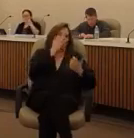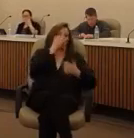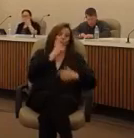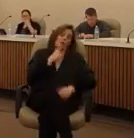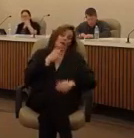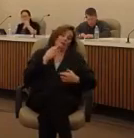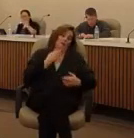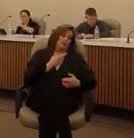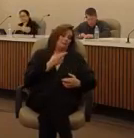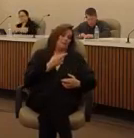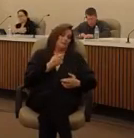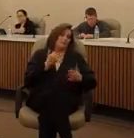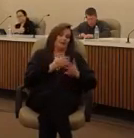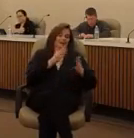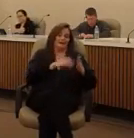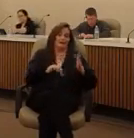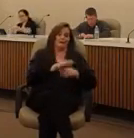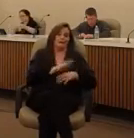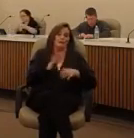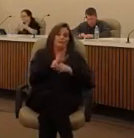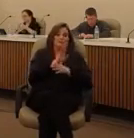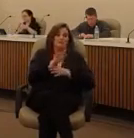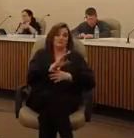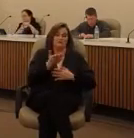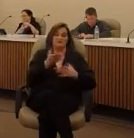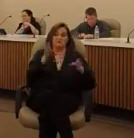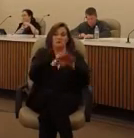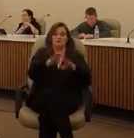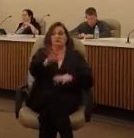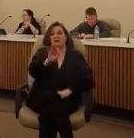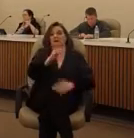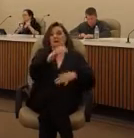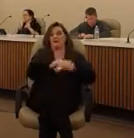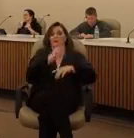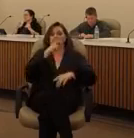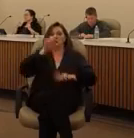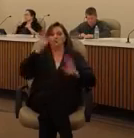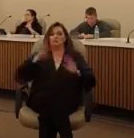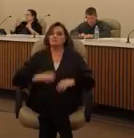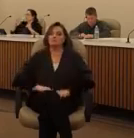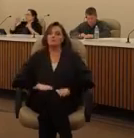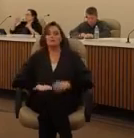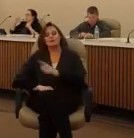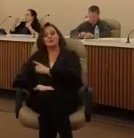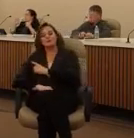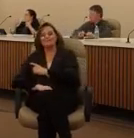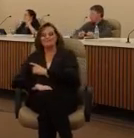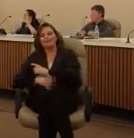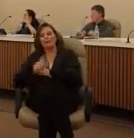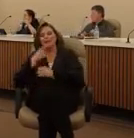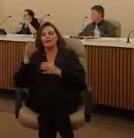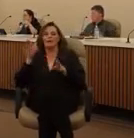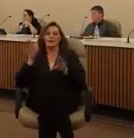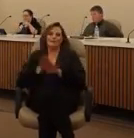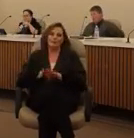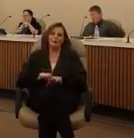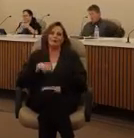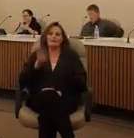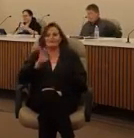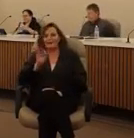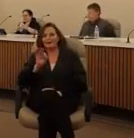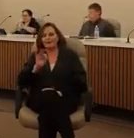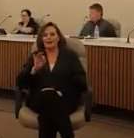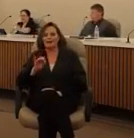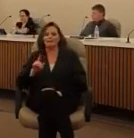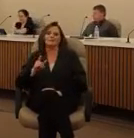residential neighborhood, businesses should probably close at 9. Period. 9. Well, I think if you close at 9, you can't afford to have the business.